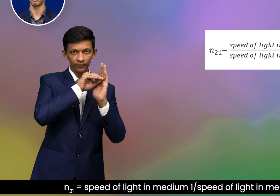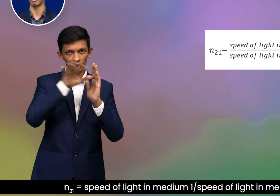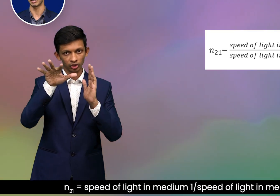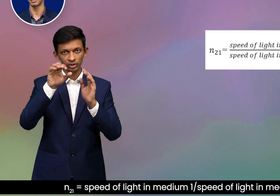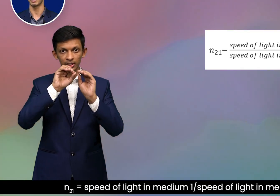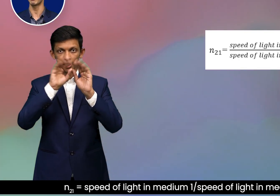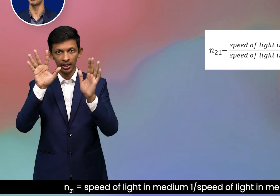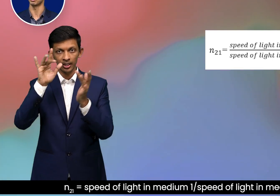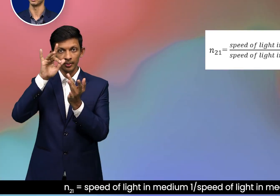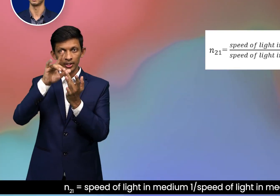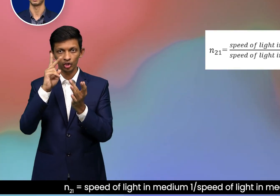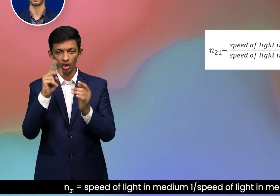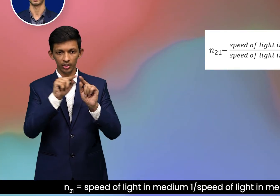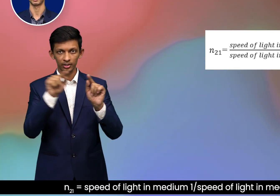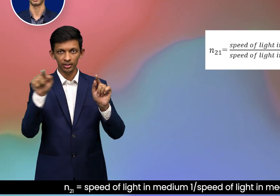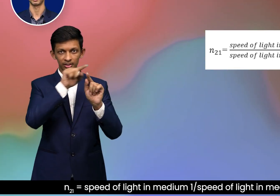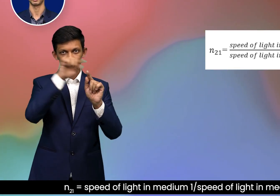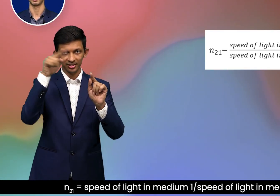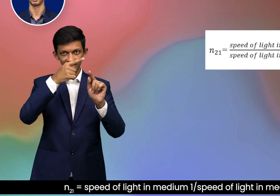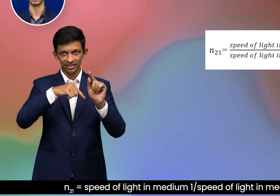to V1 by V2.